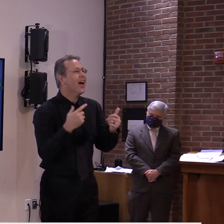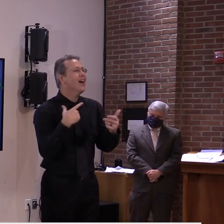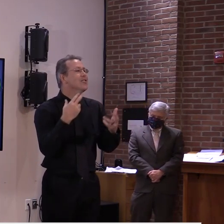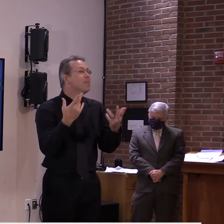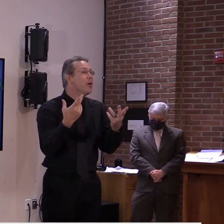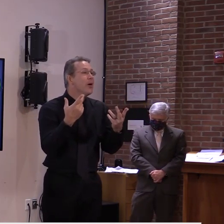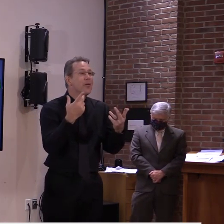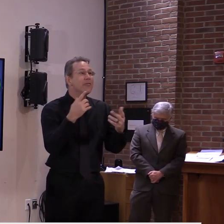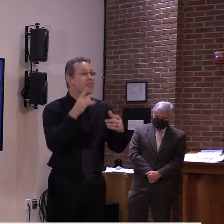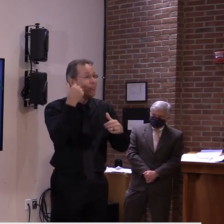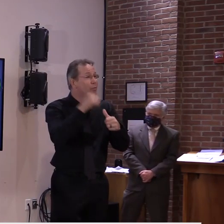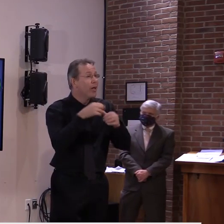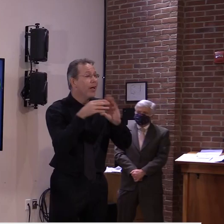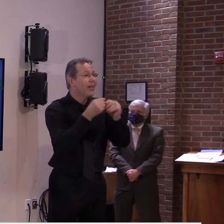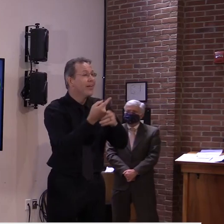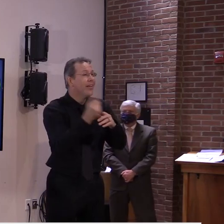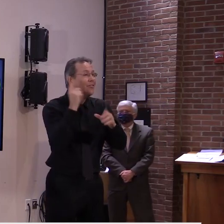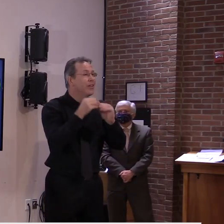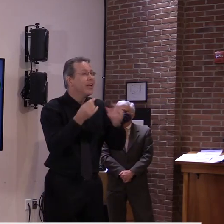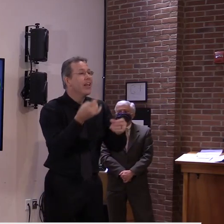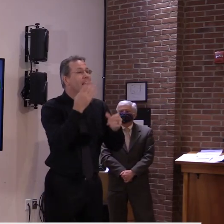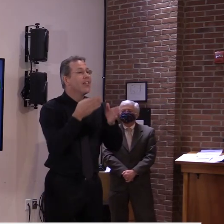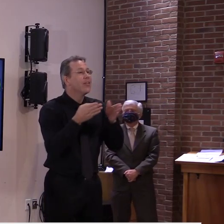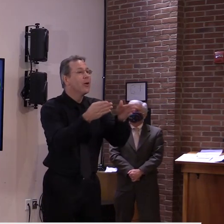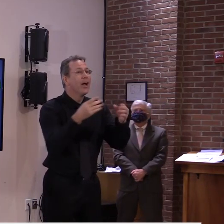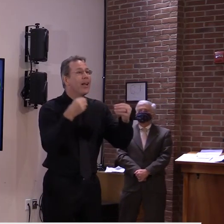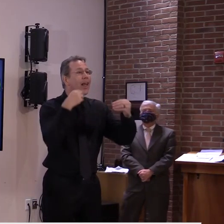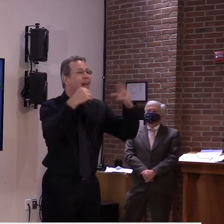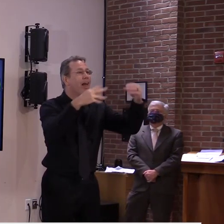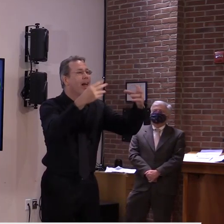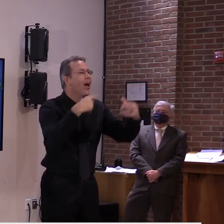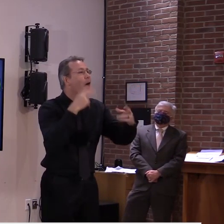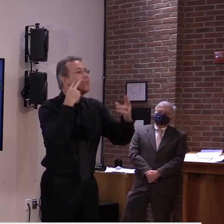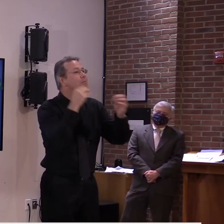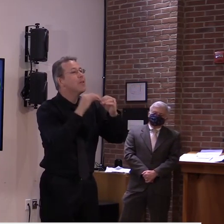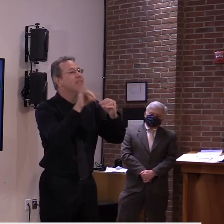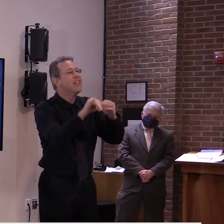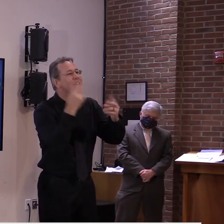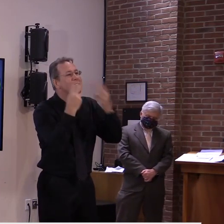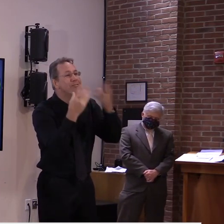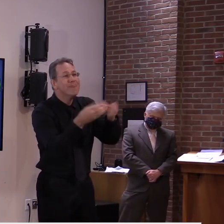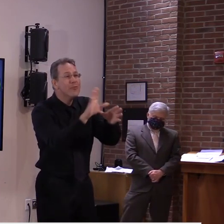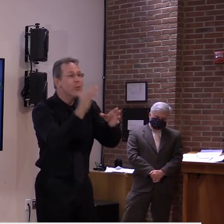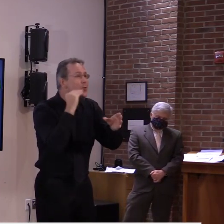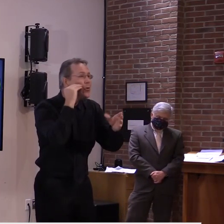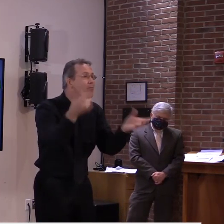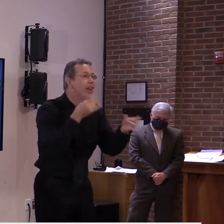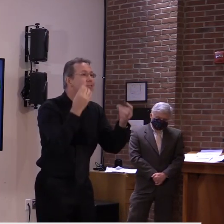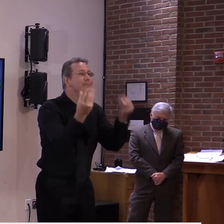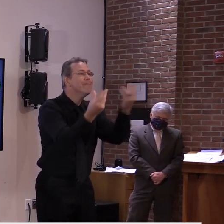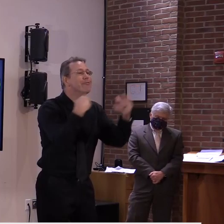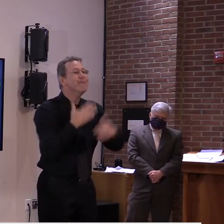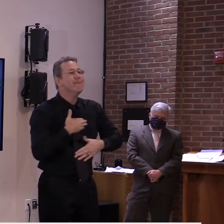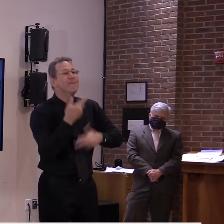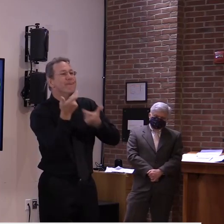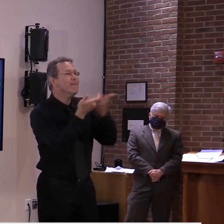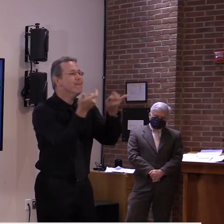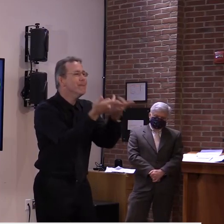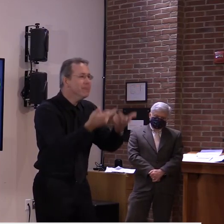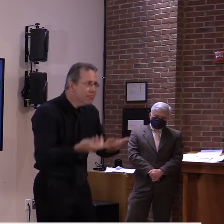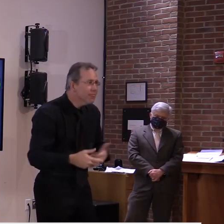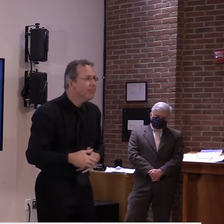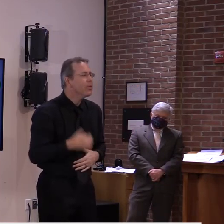trying to get through this. And I can see, again, I have some optimism about the future. What I see in terms